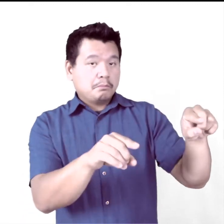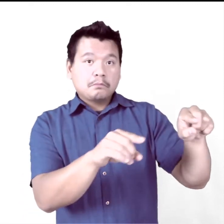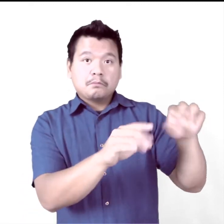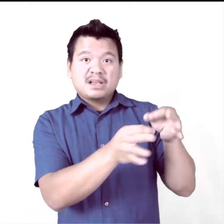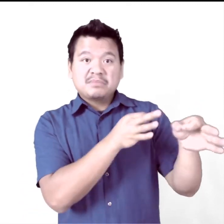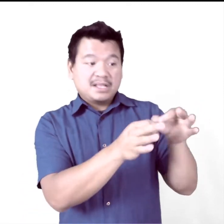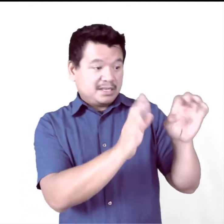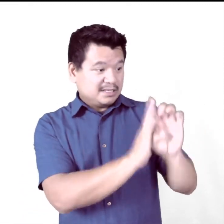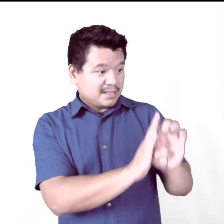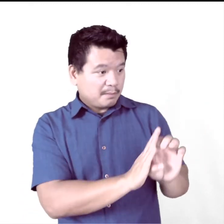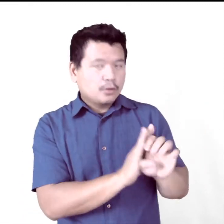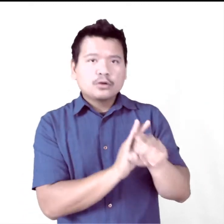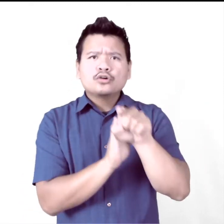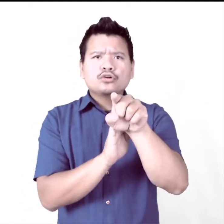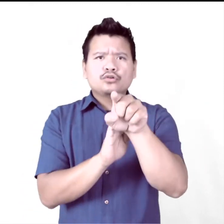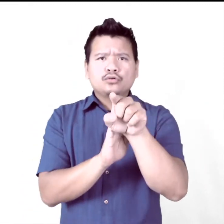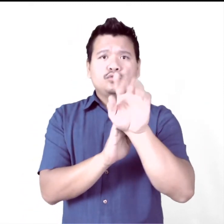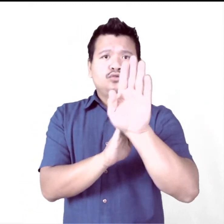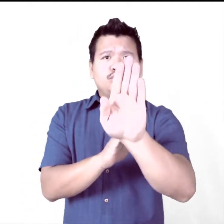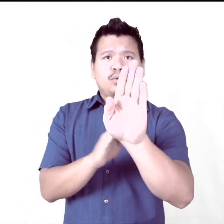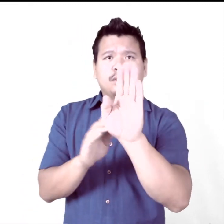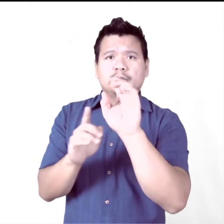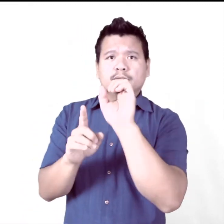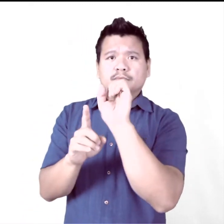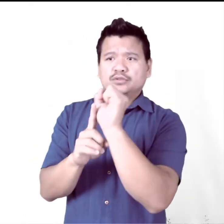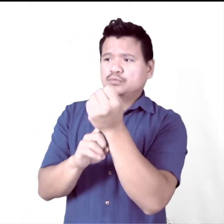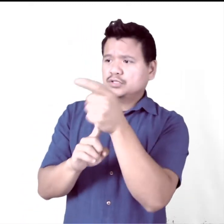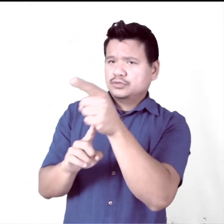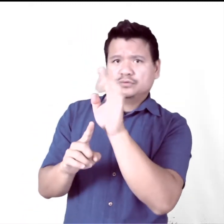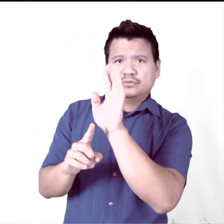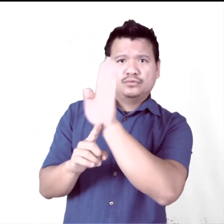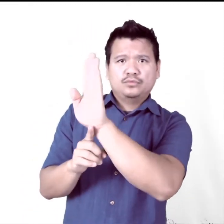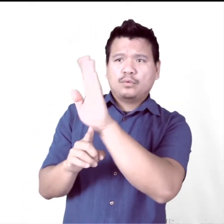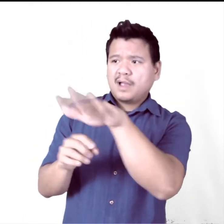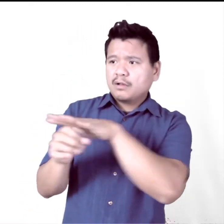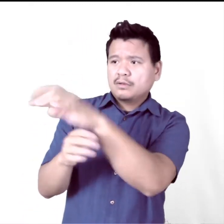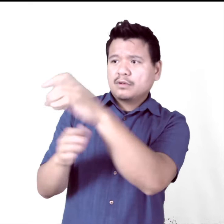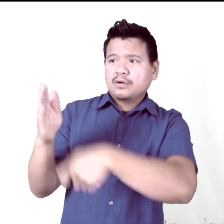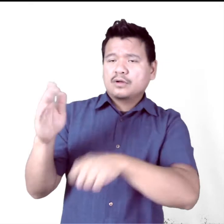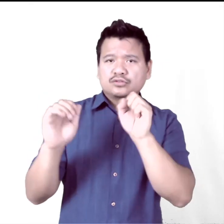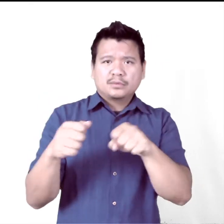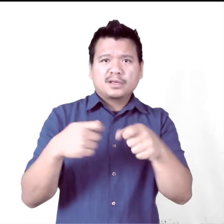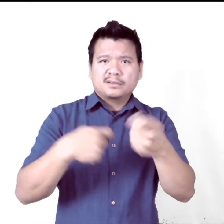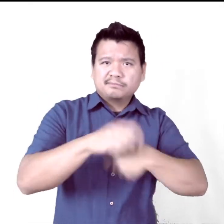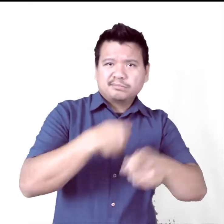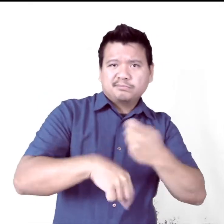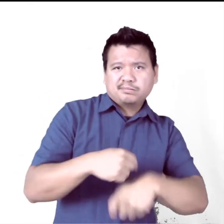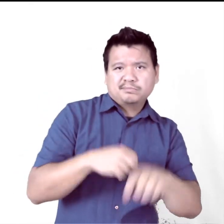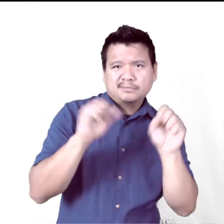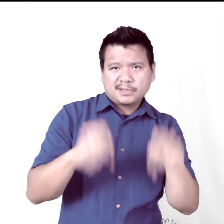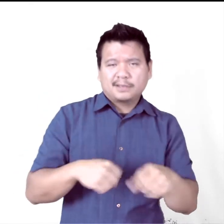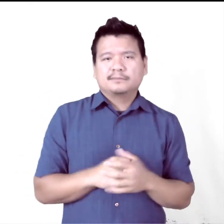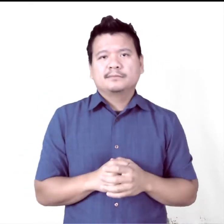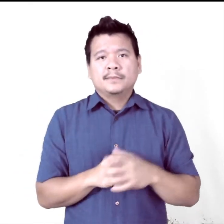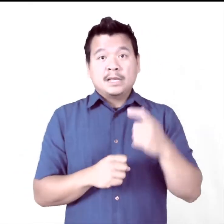the example, you can plug in the costs that are in your area. So I am here in